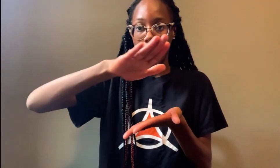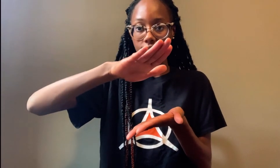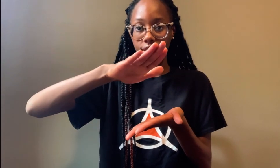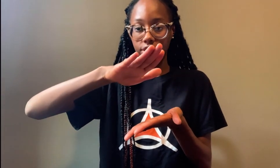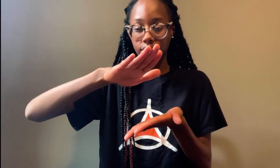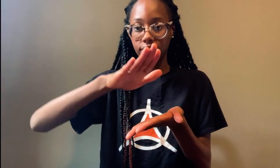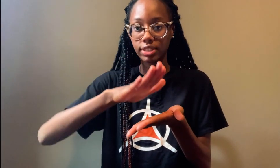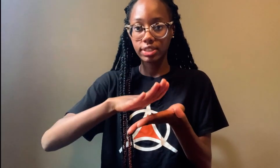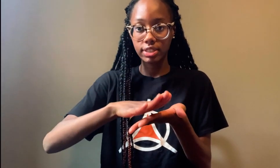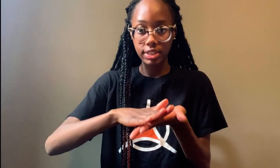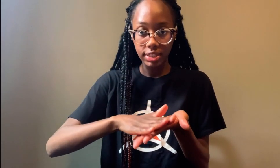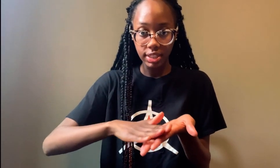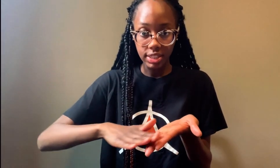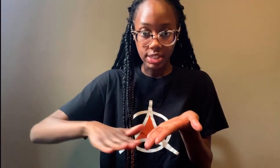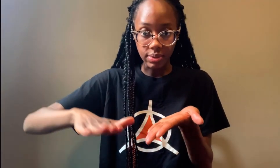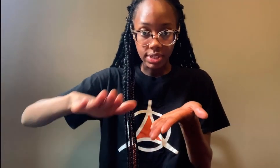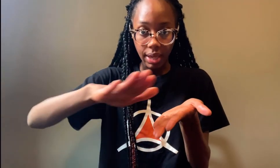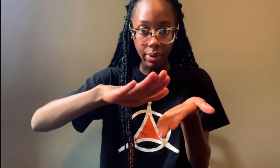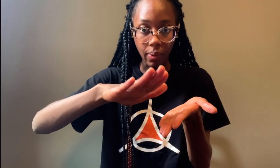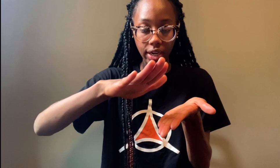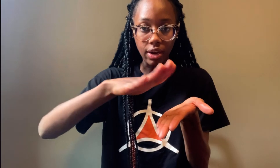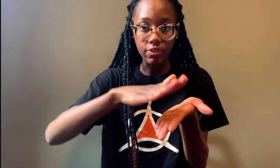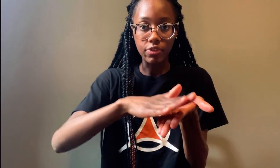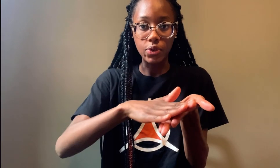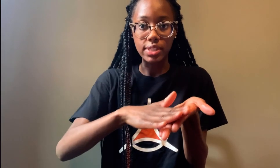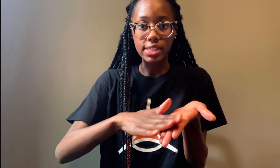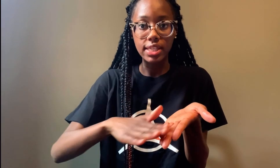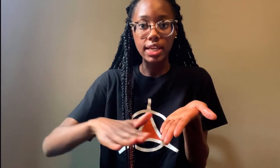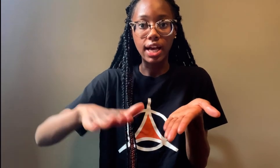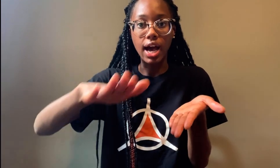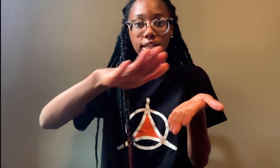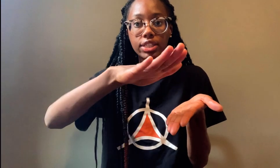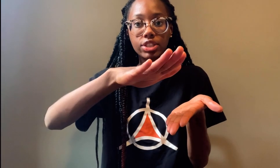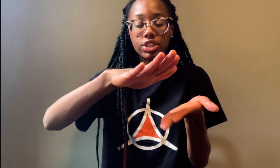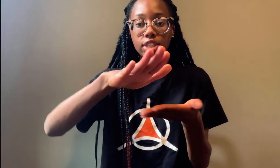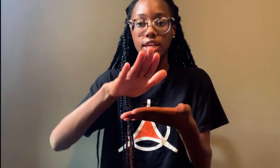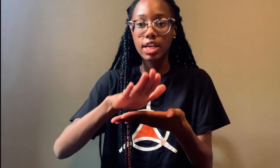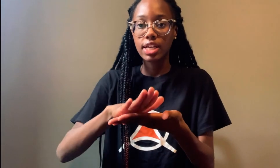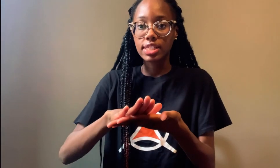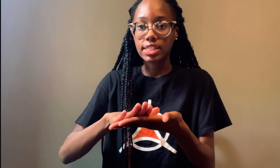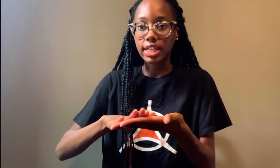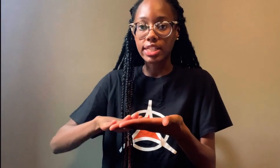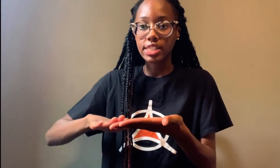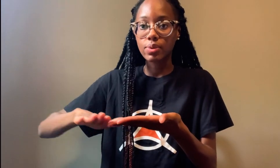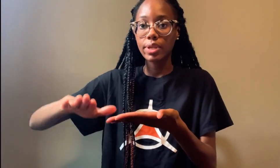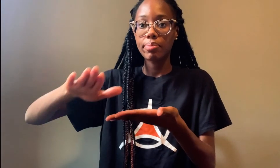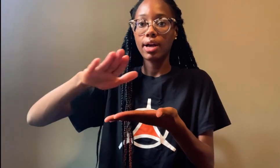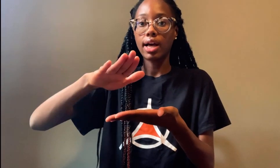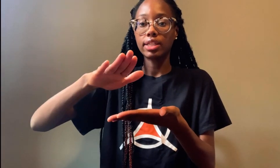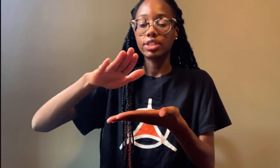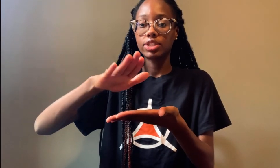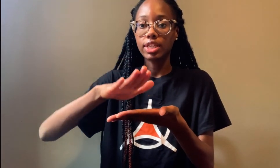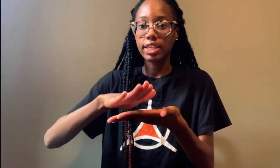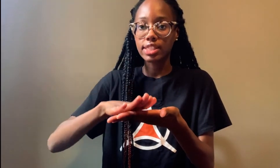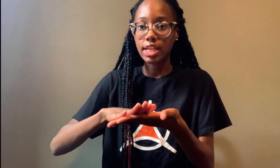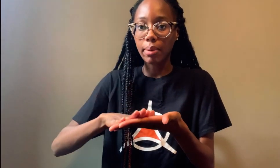college. So it's coming right off. If you can see, college. Slight sweep, college, and it's coming